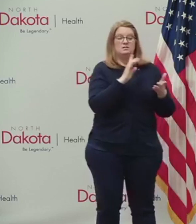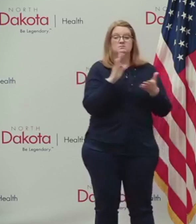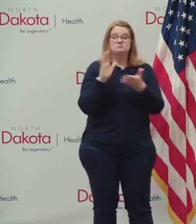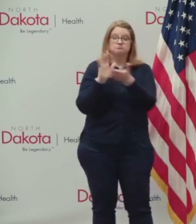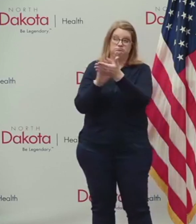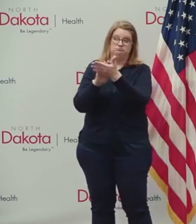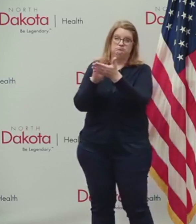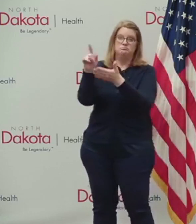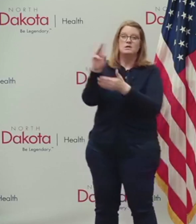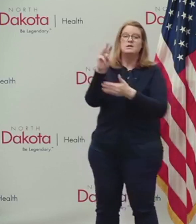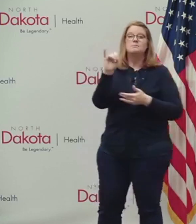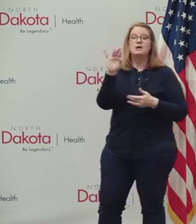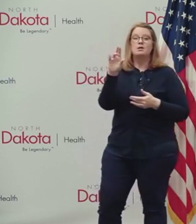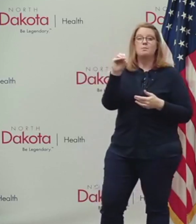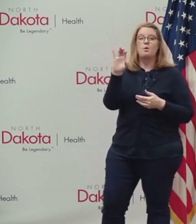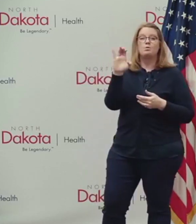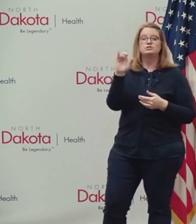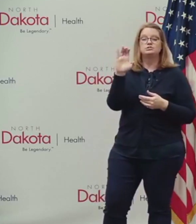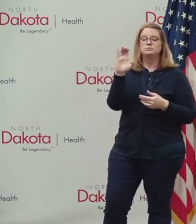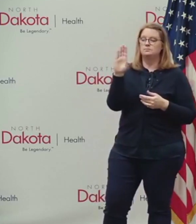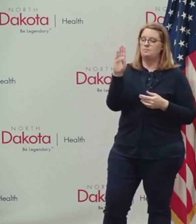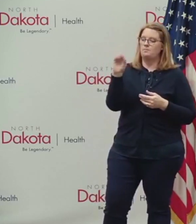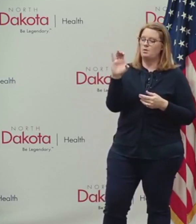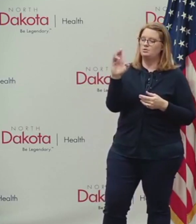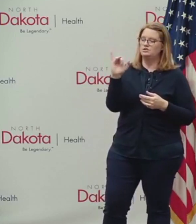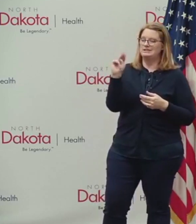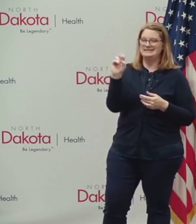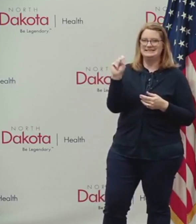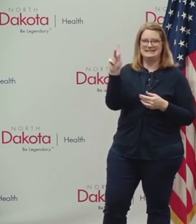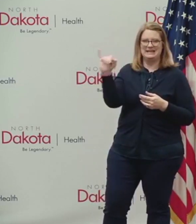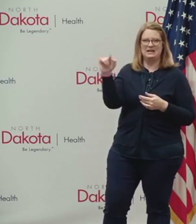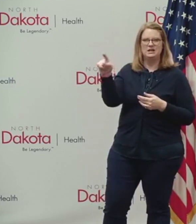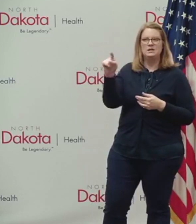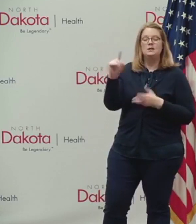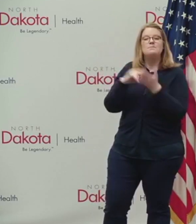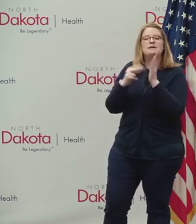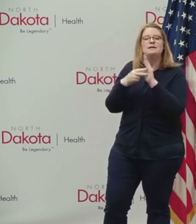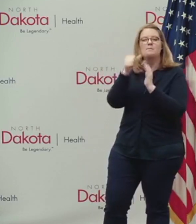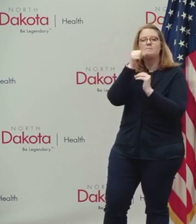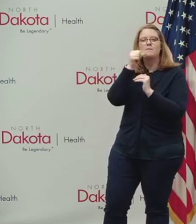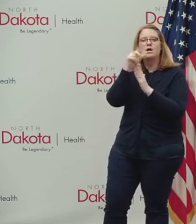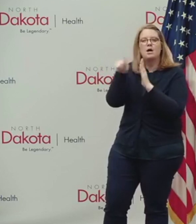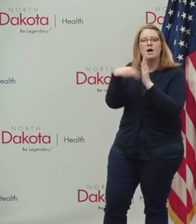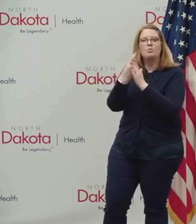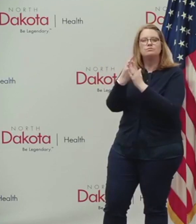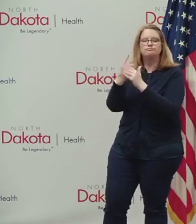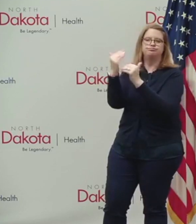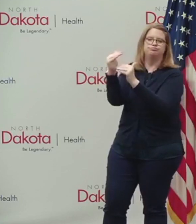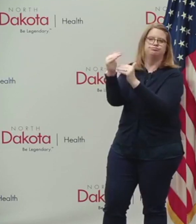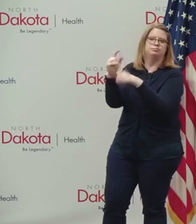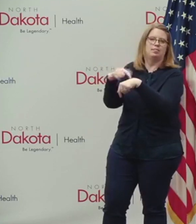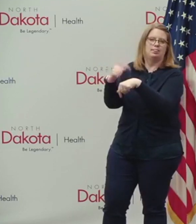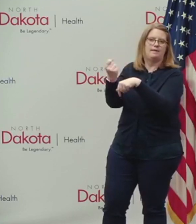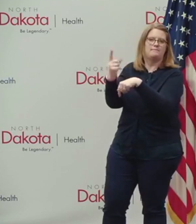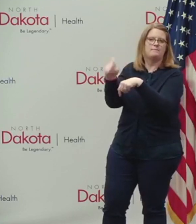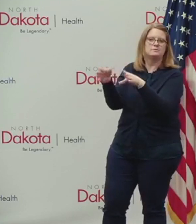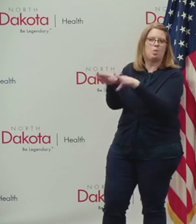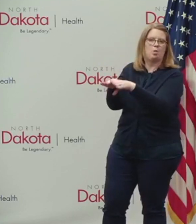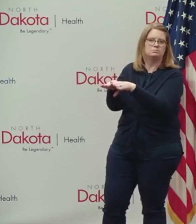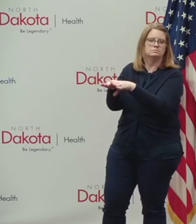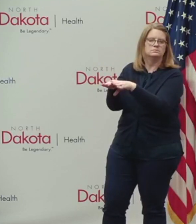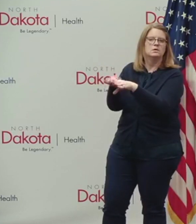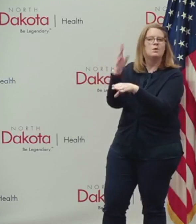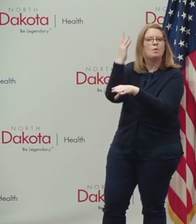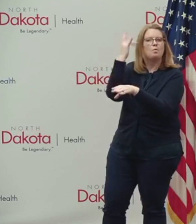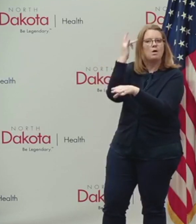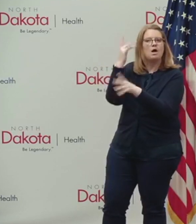Buczynski in Grand Forks, who took the action of limiting the hours on bars closures to 11 o'clock and to help reduce the